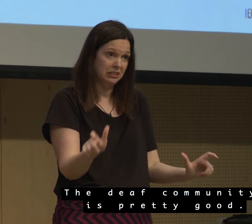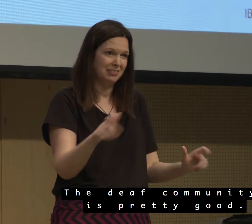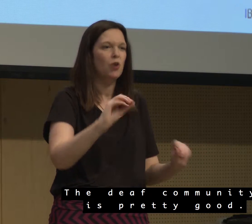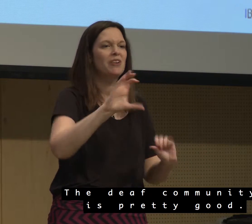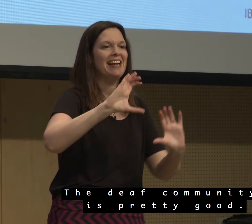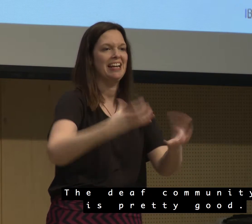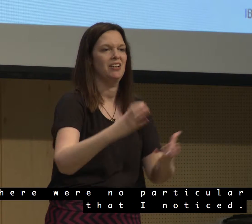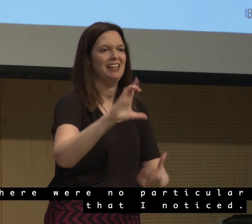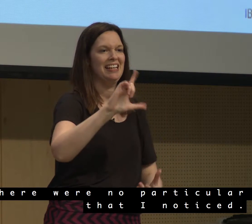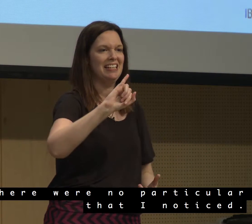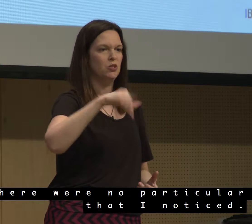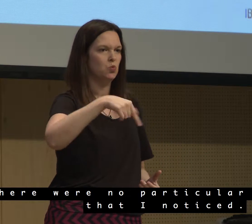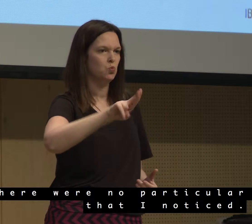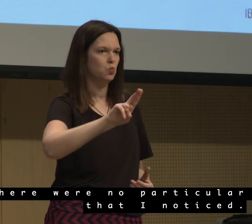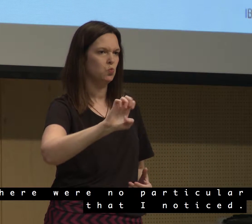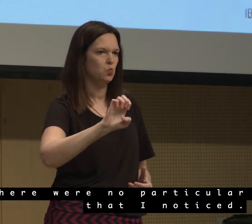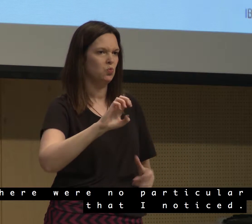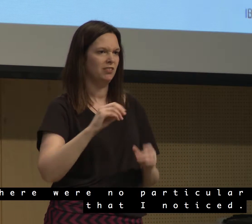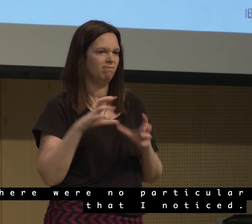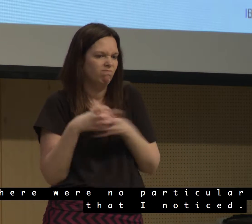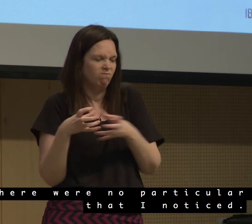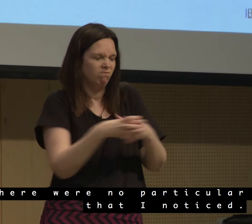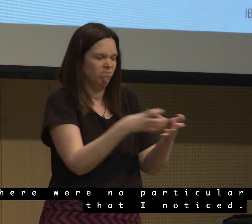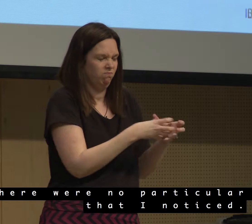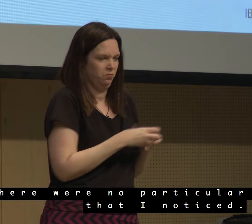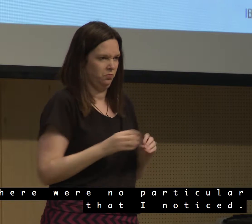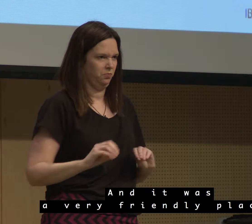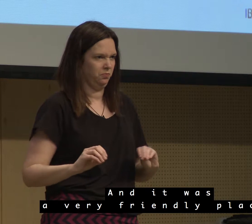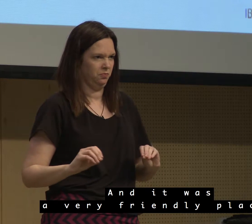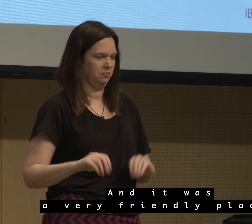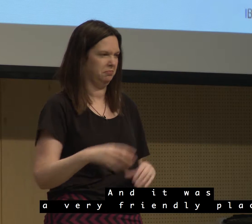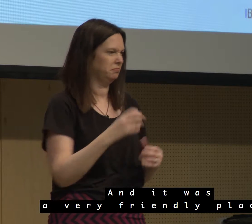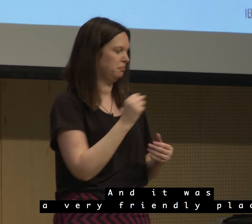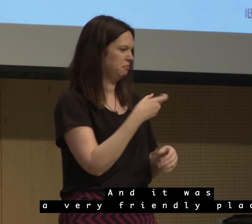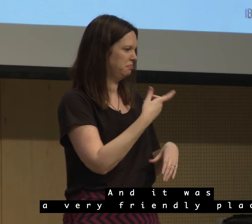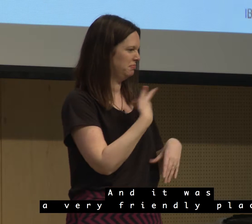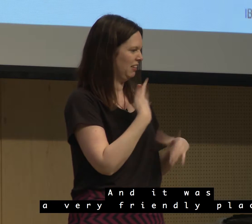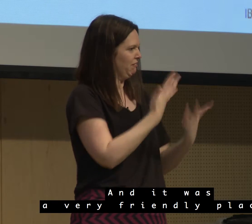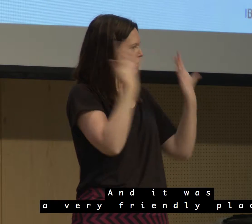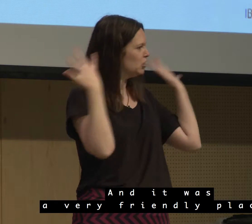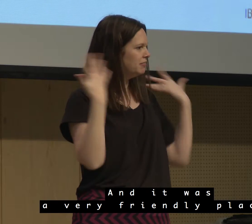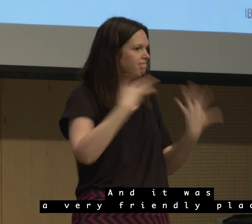pretty good. There were no particular cliques that I noticed, and it was a very friendly place.